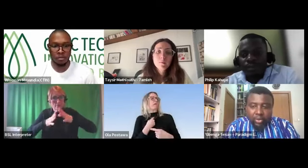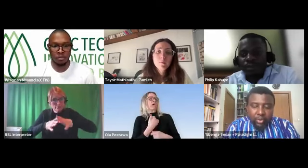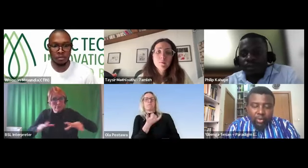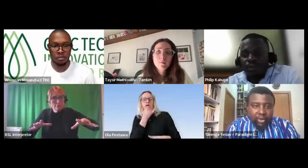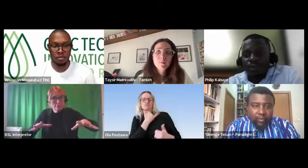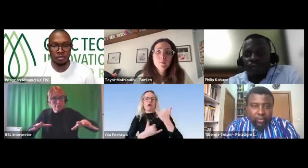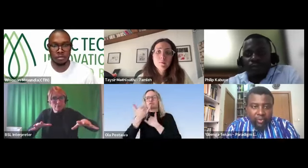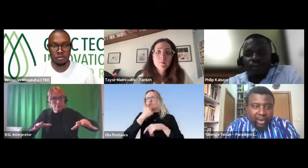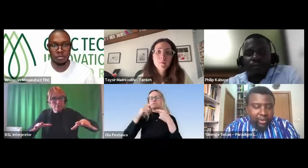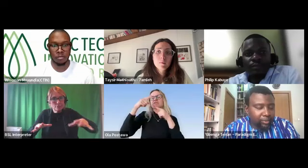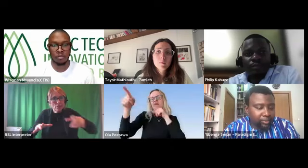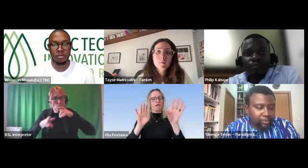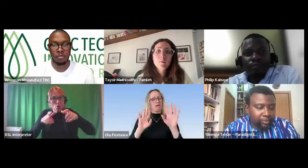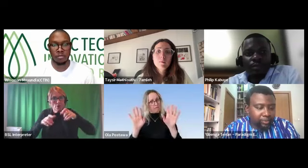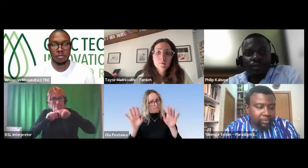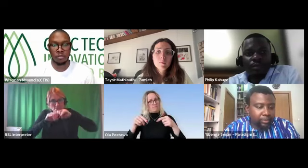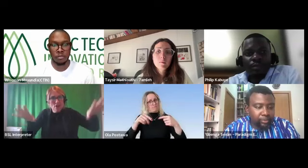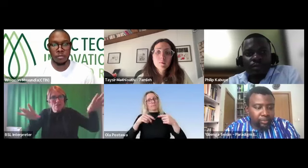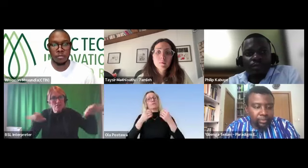literally, if I may borrow the word, viral.